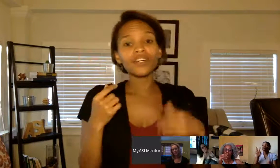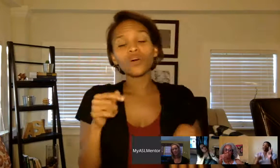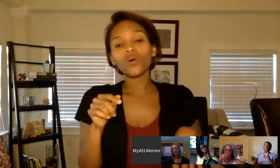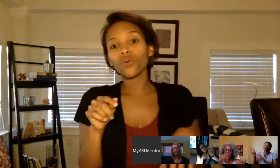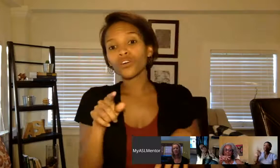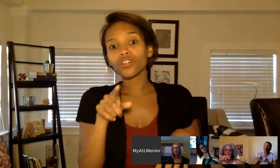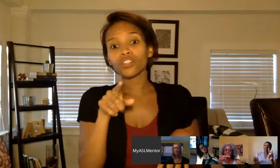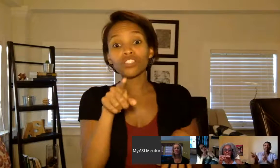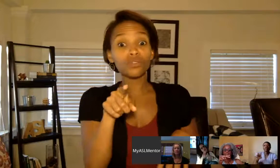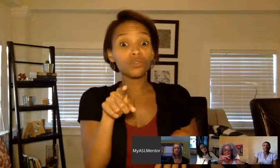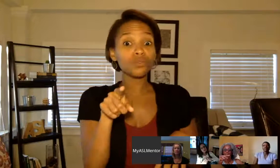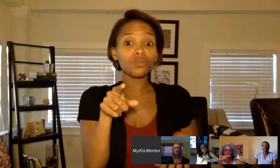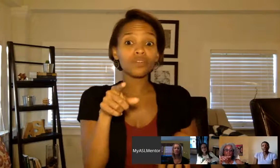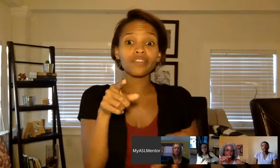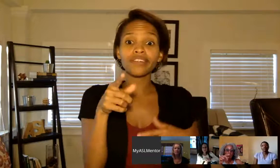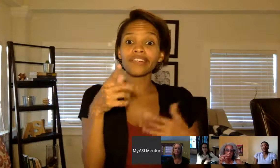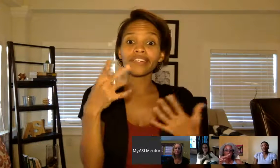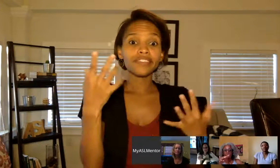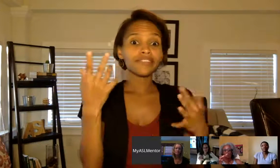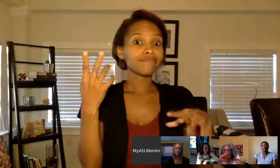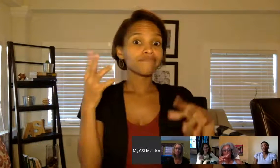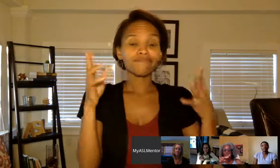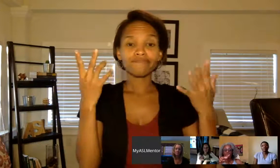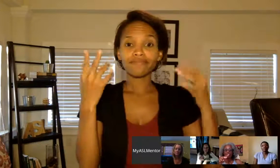at, or you,